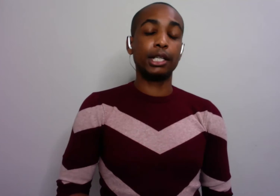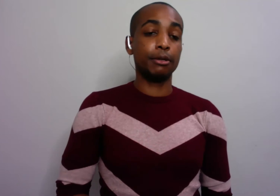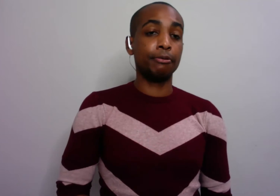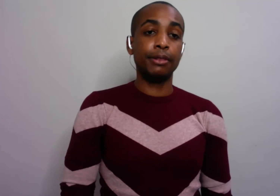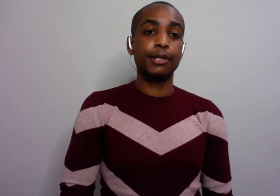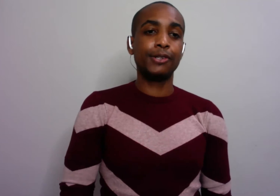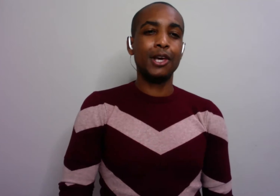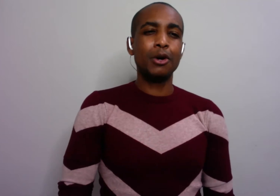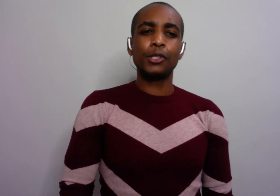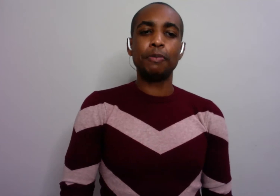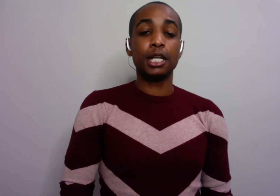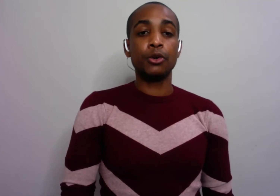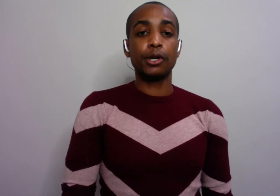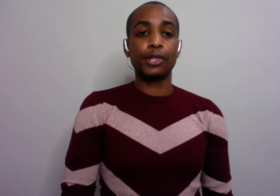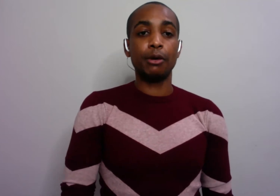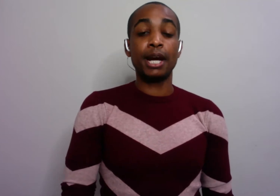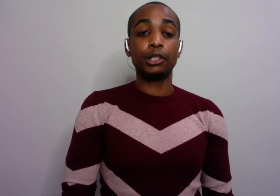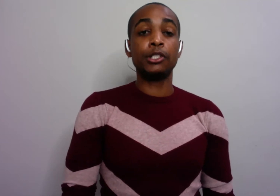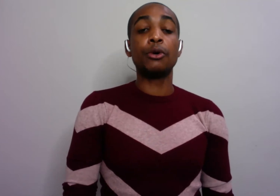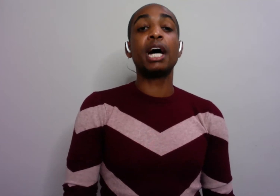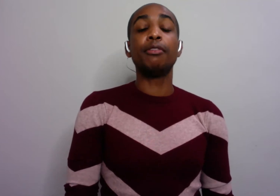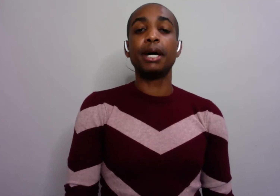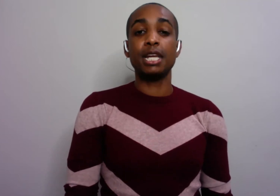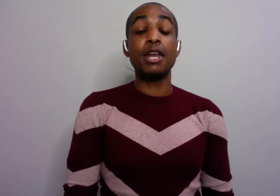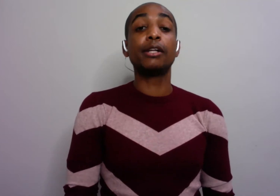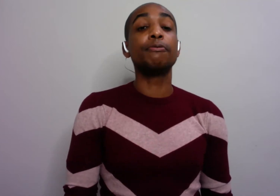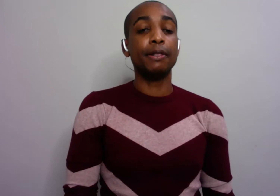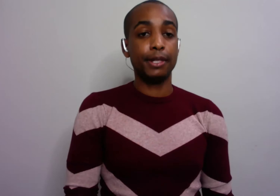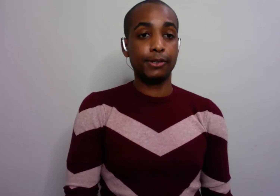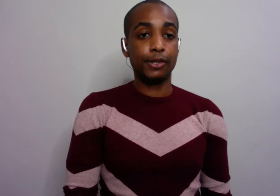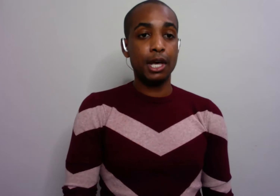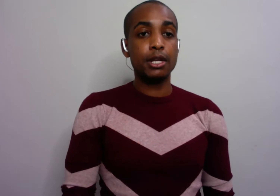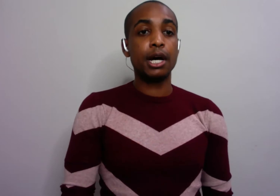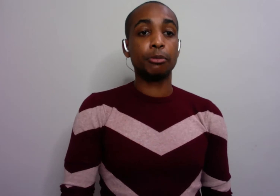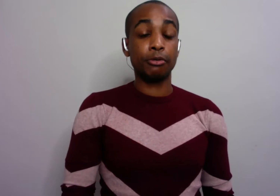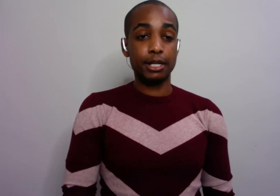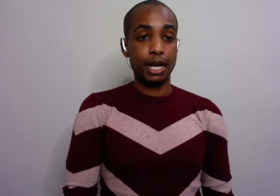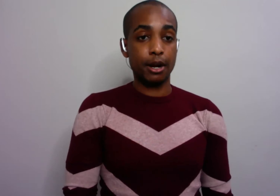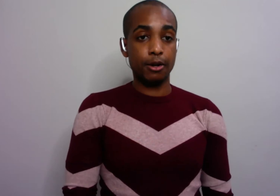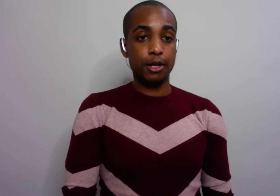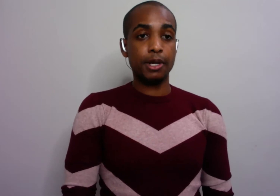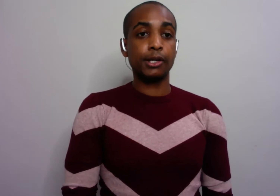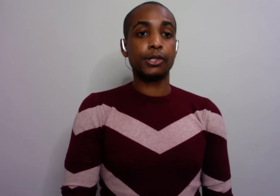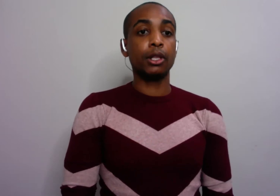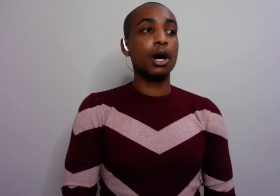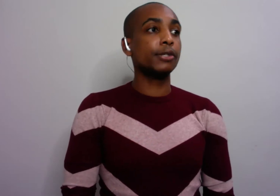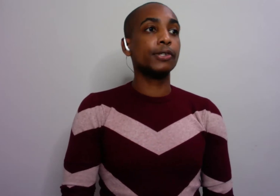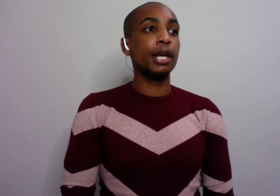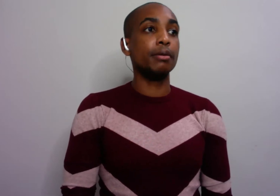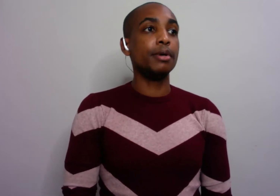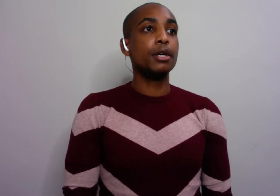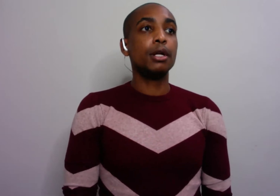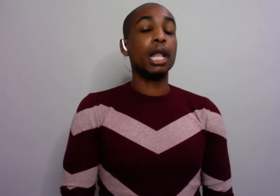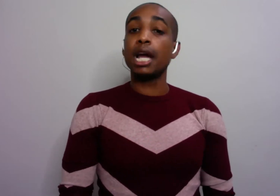money to actually fund this, what's being ignored is that we actually don't have the money not to fund this, not to provide care, because the